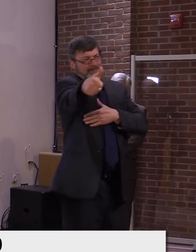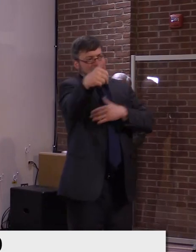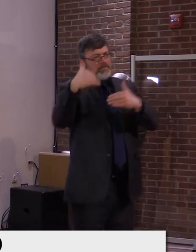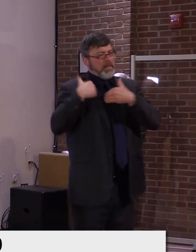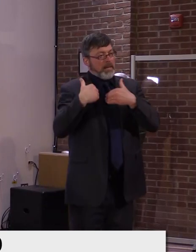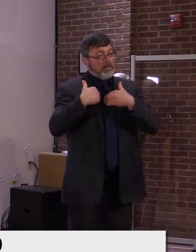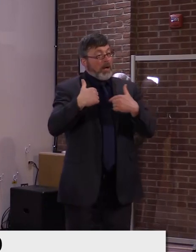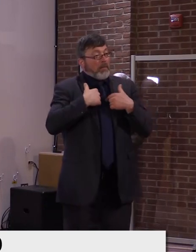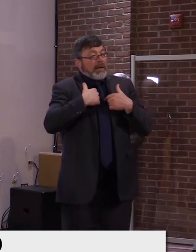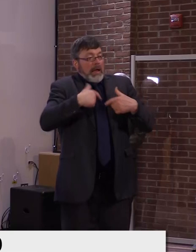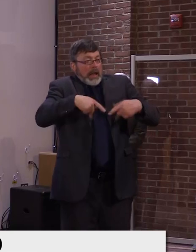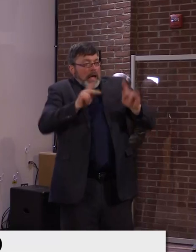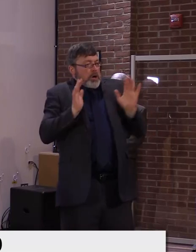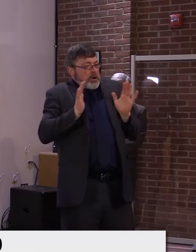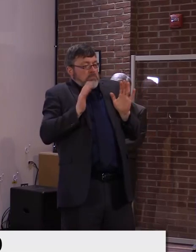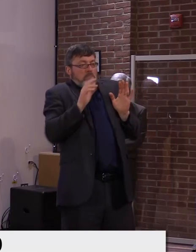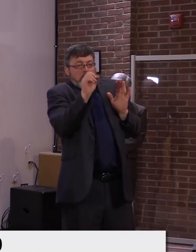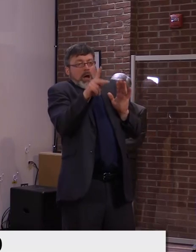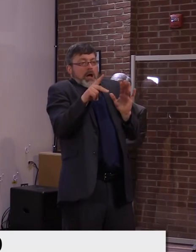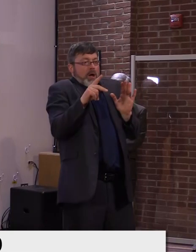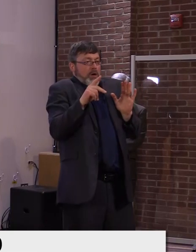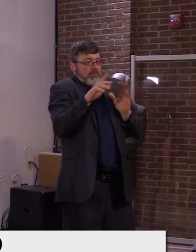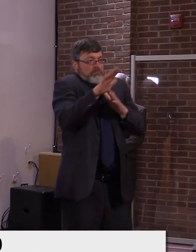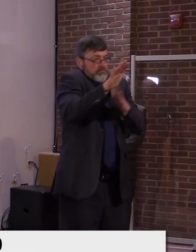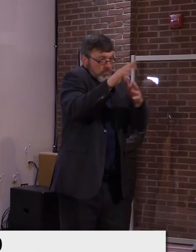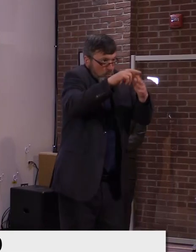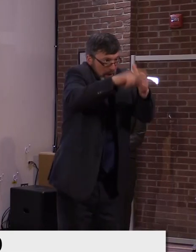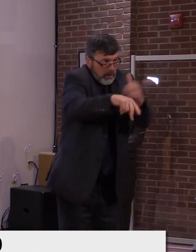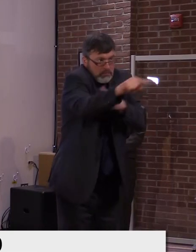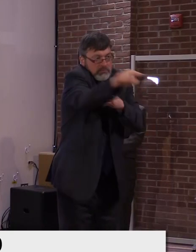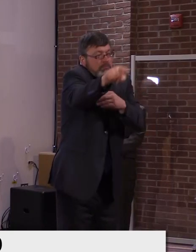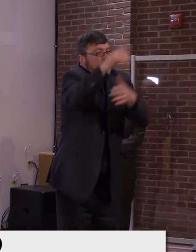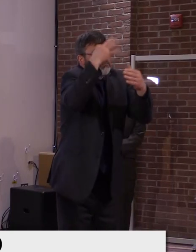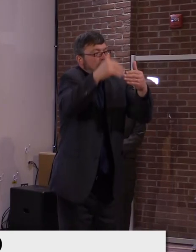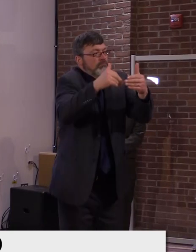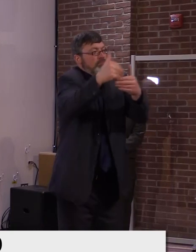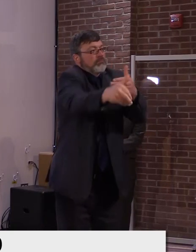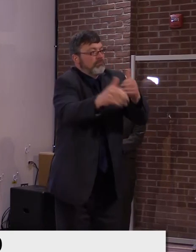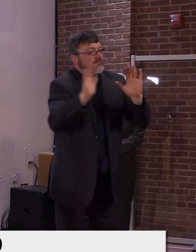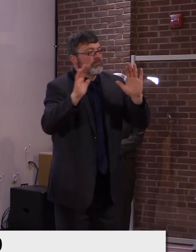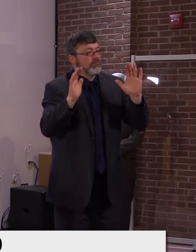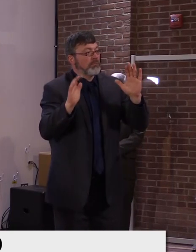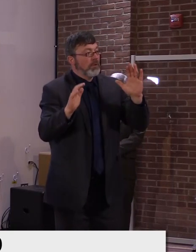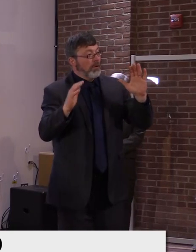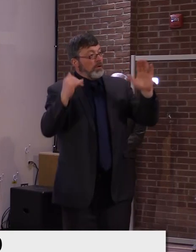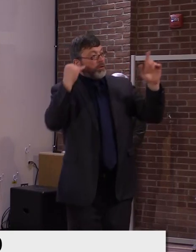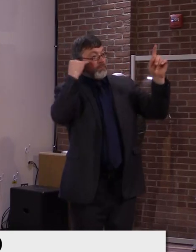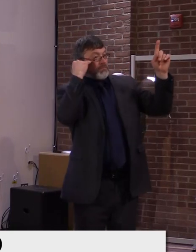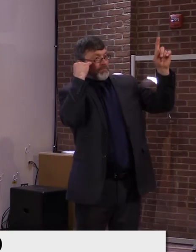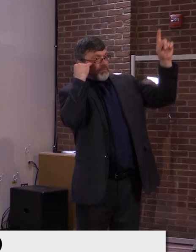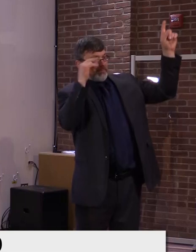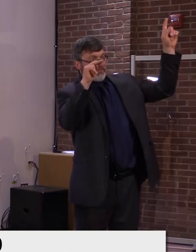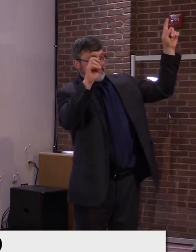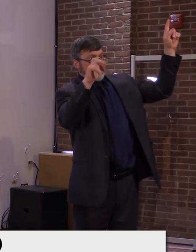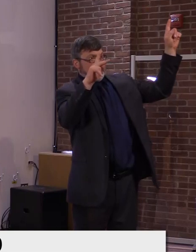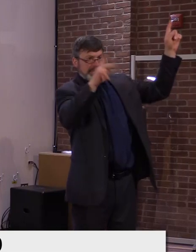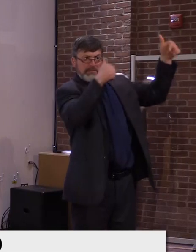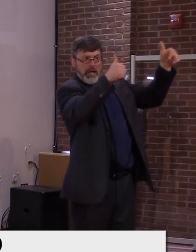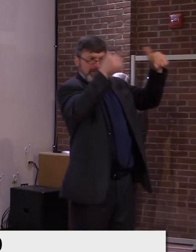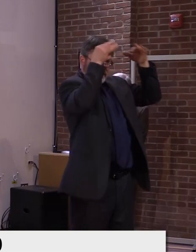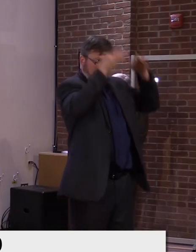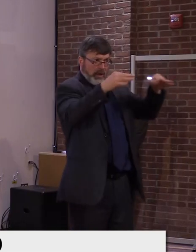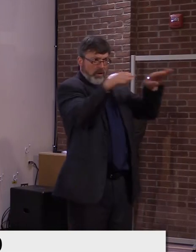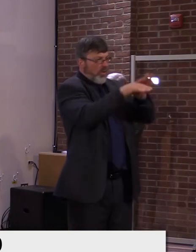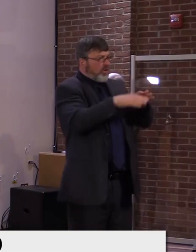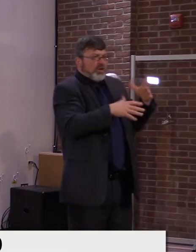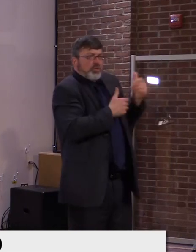forth, bars and clubs in particular, I think that's what we had opened up recently, they can do so. We just